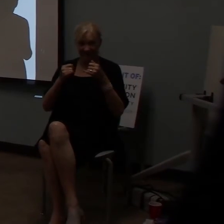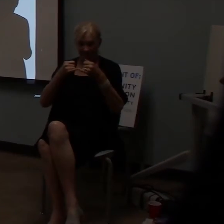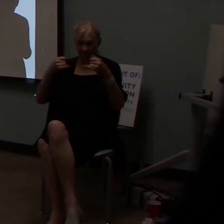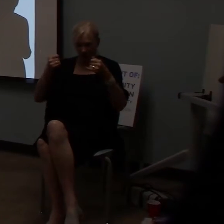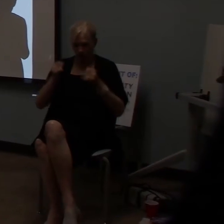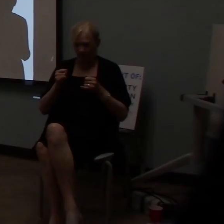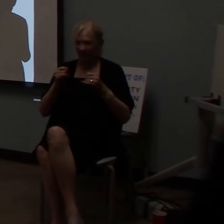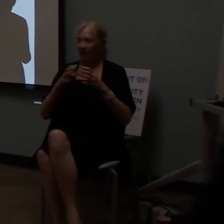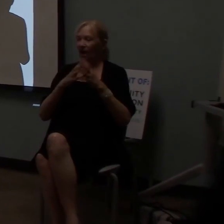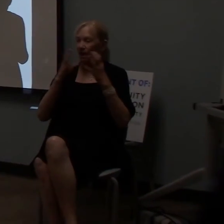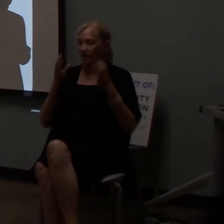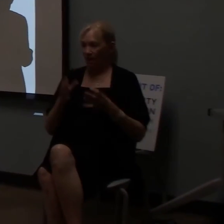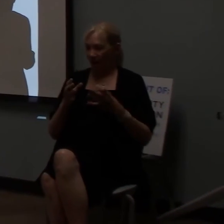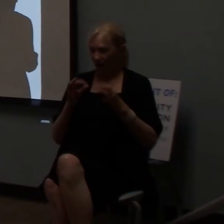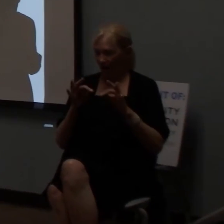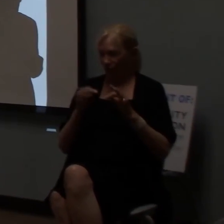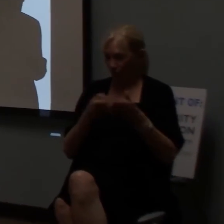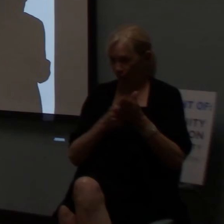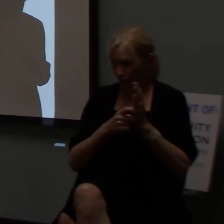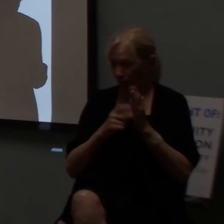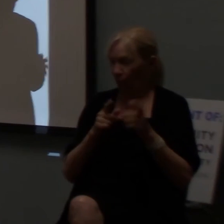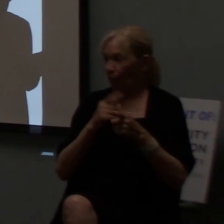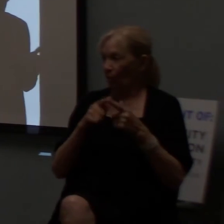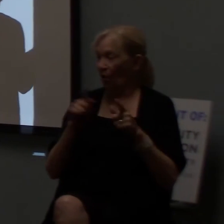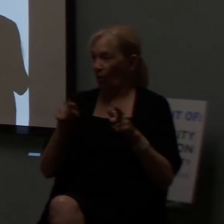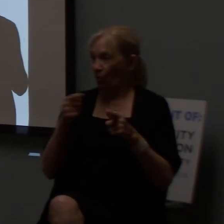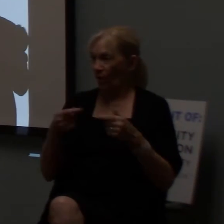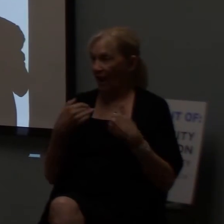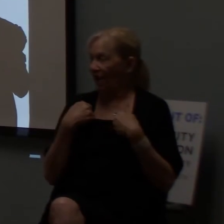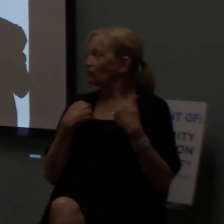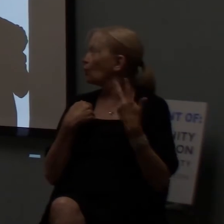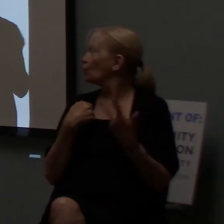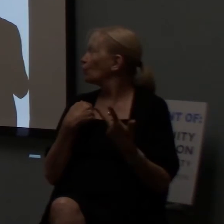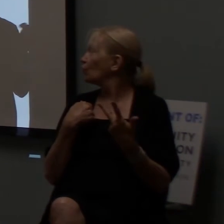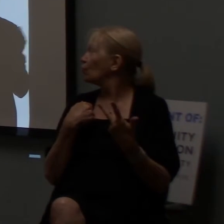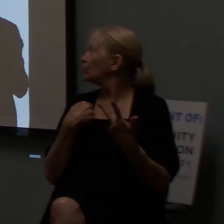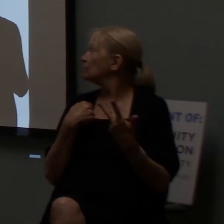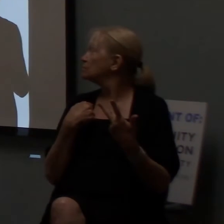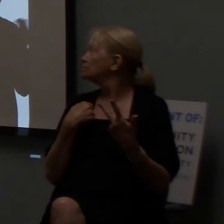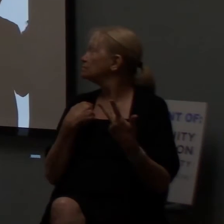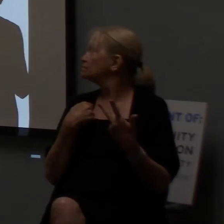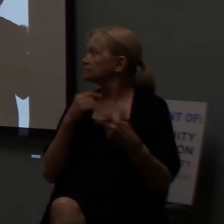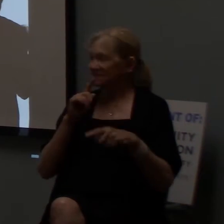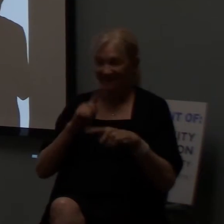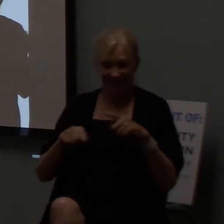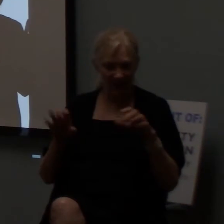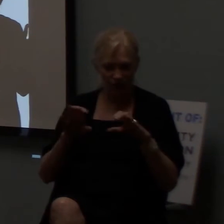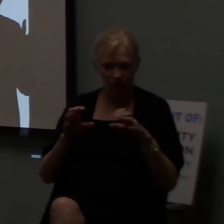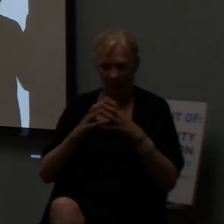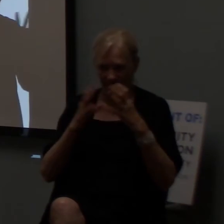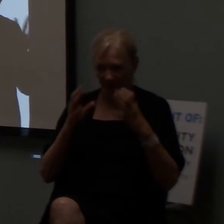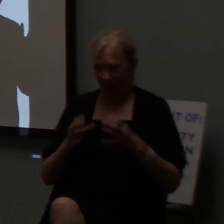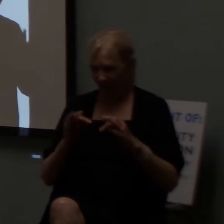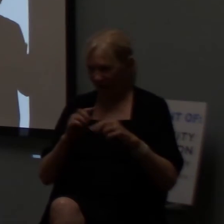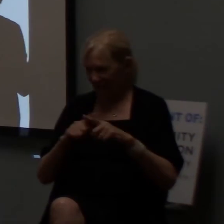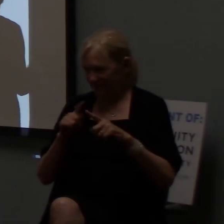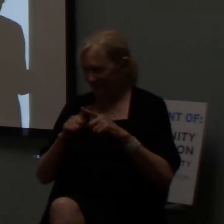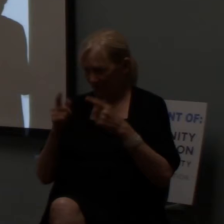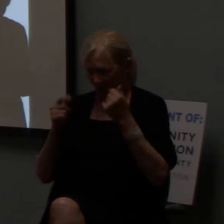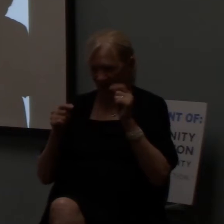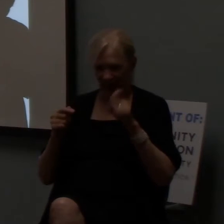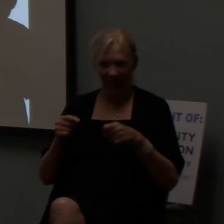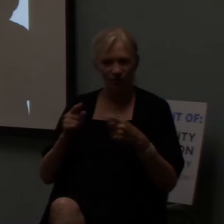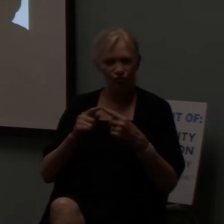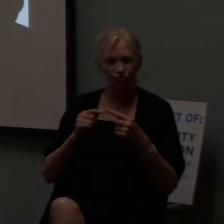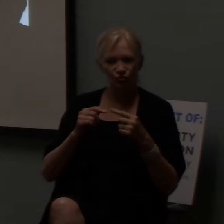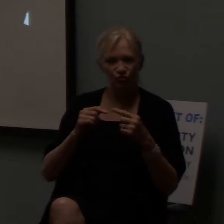requirements for how the districts are set up, and when you only have 3, there's not a lot of, you can't do a lot of differences because they have to be fairly